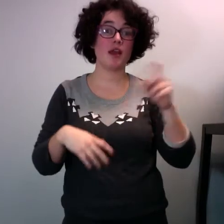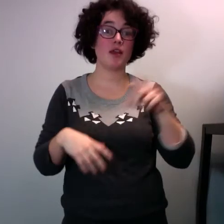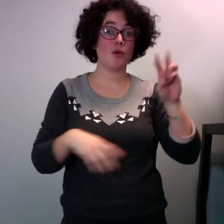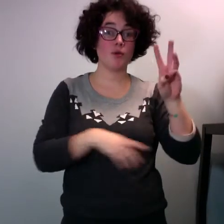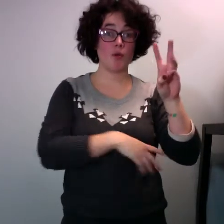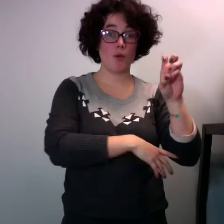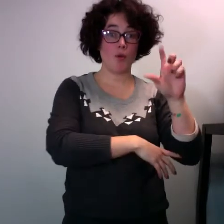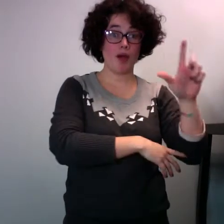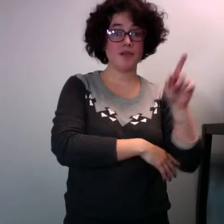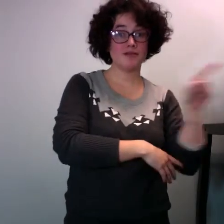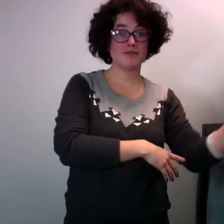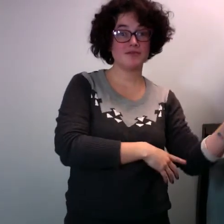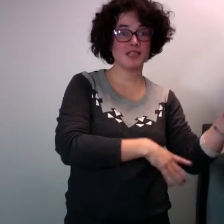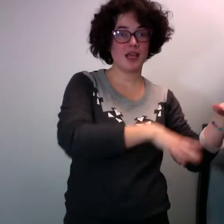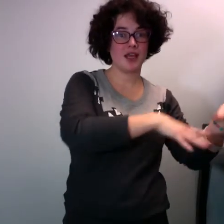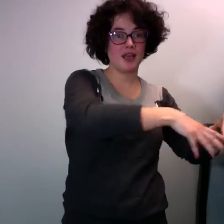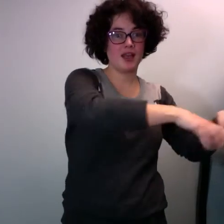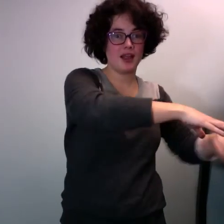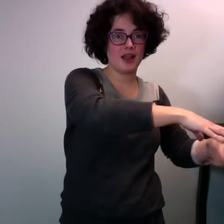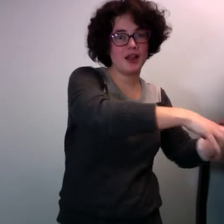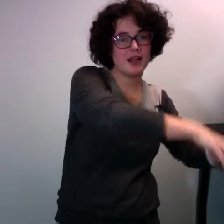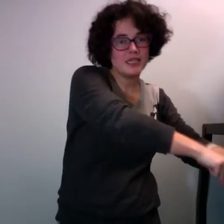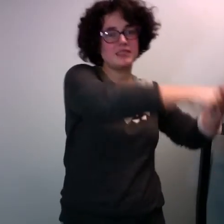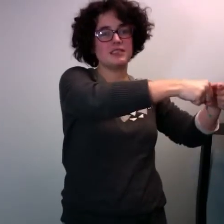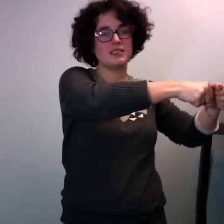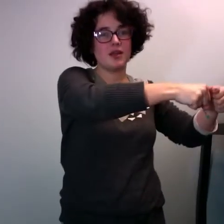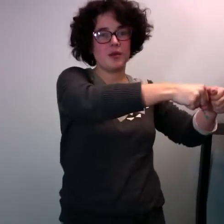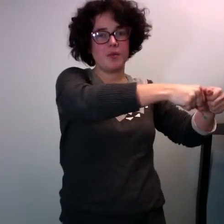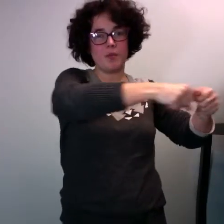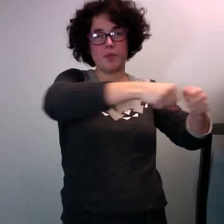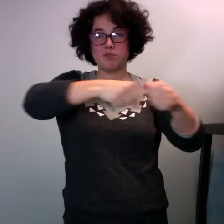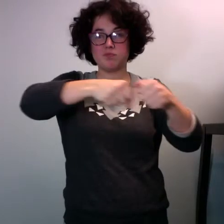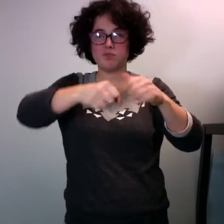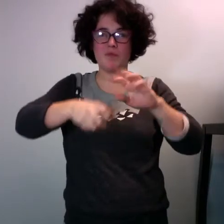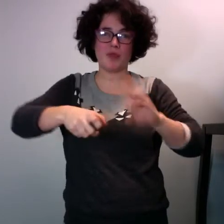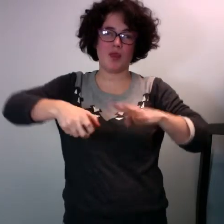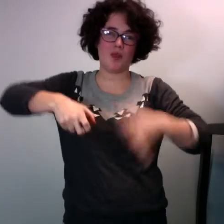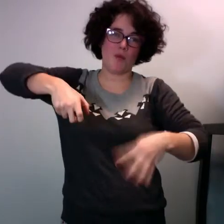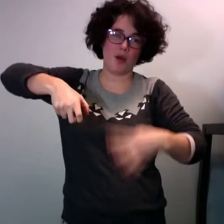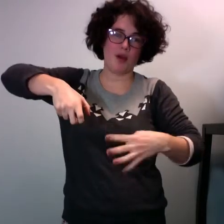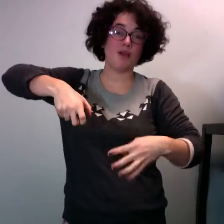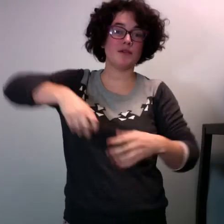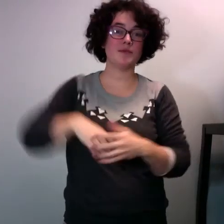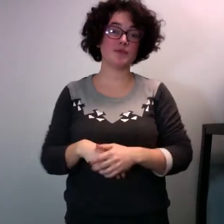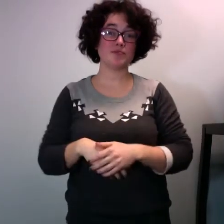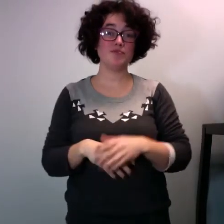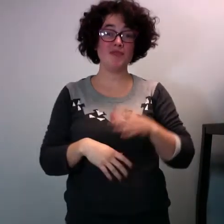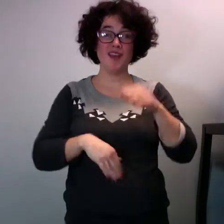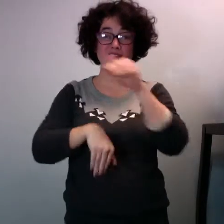At night time, we all had to use a paraffin lamp to light the room, and then a candle we